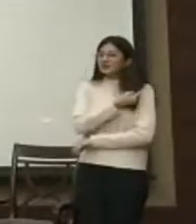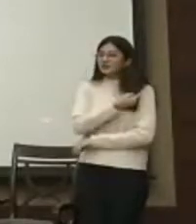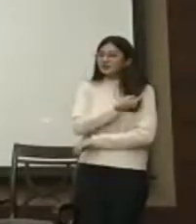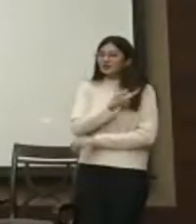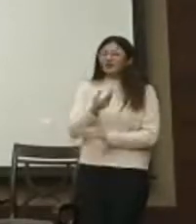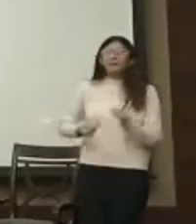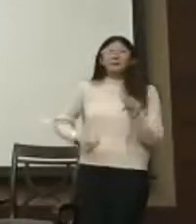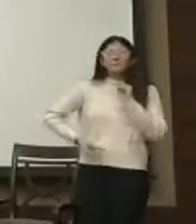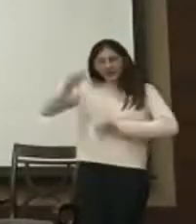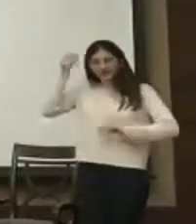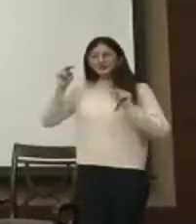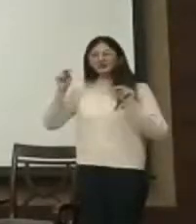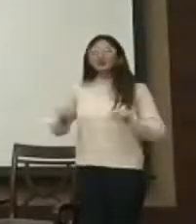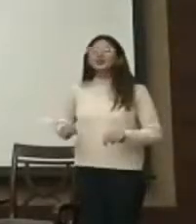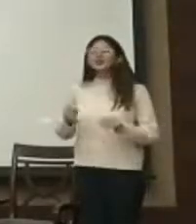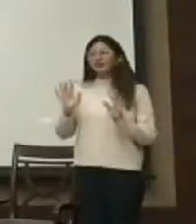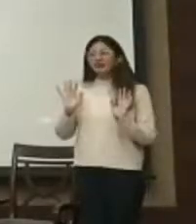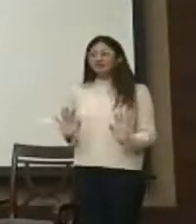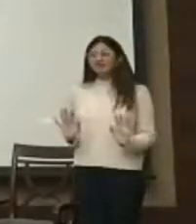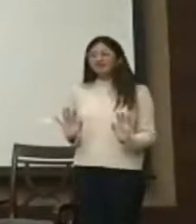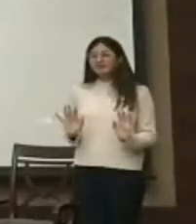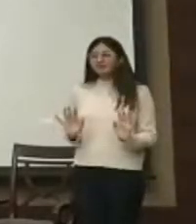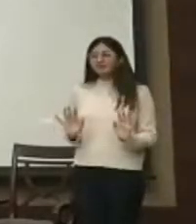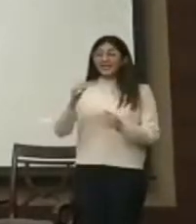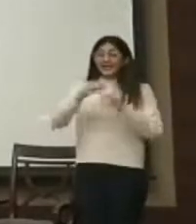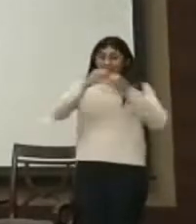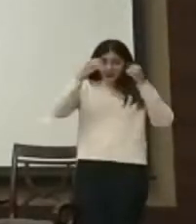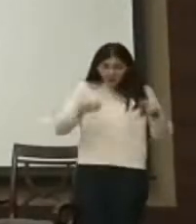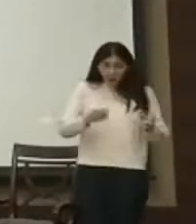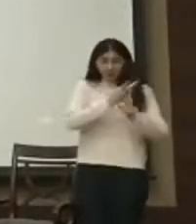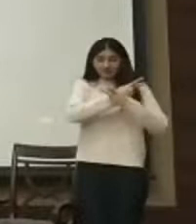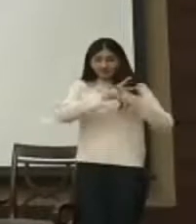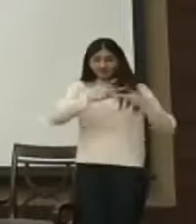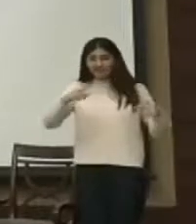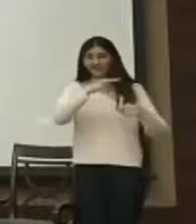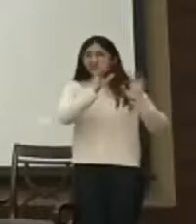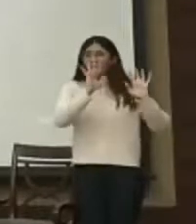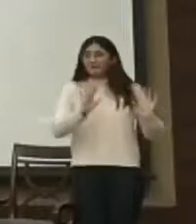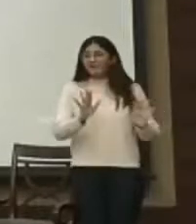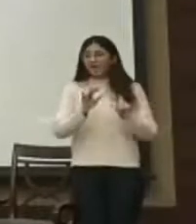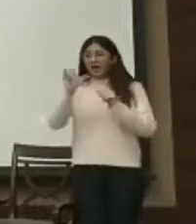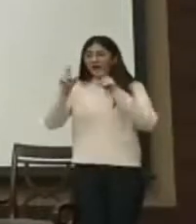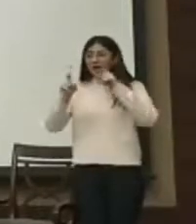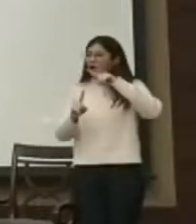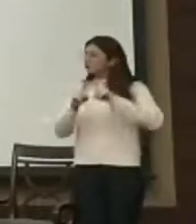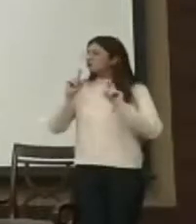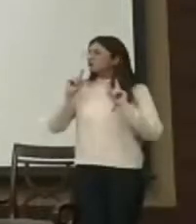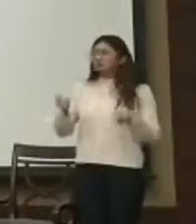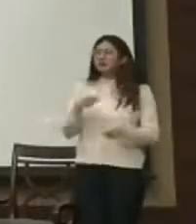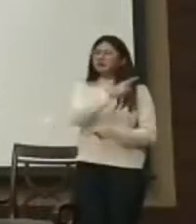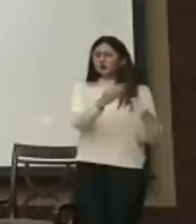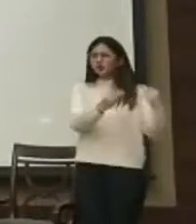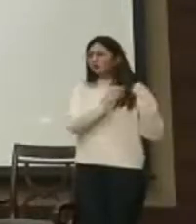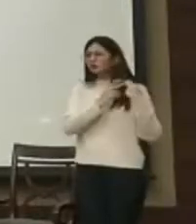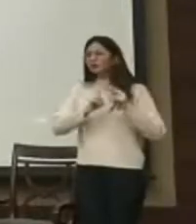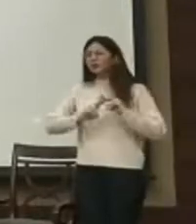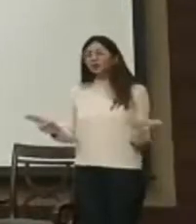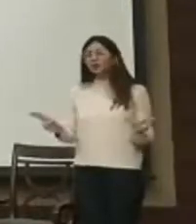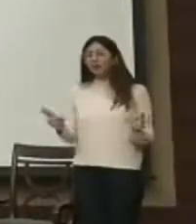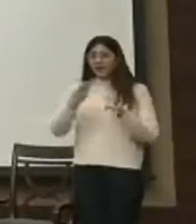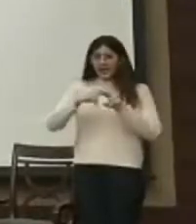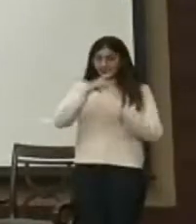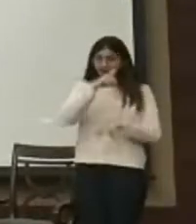is accountability. Institutions entrusted with implementation of the Act must be held accountable when they fail to do